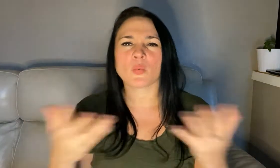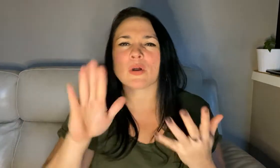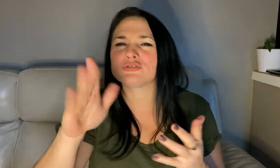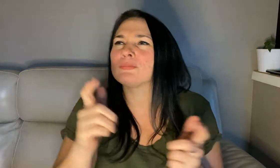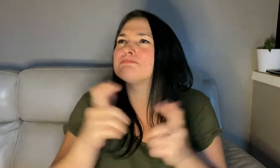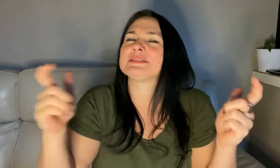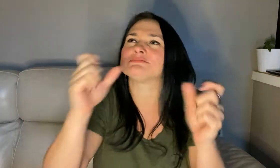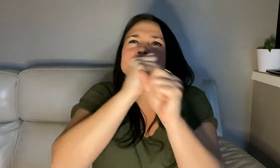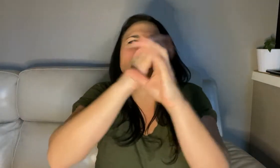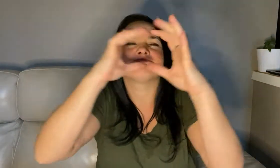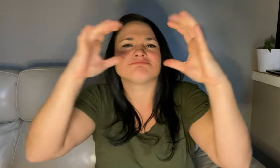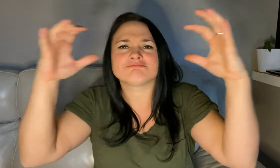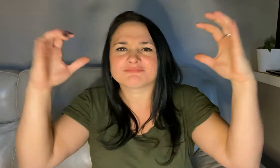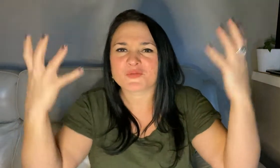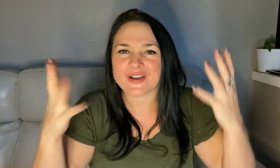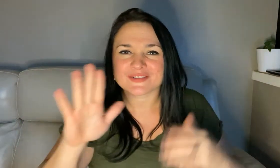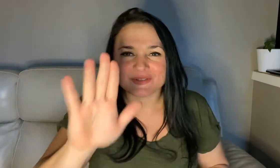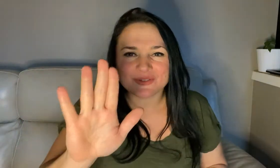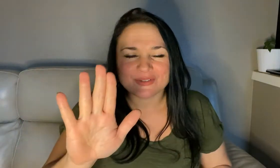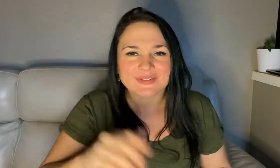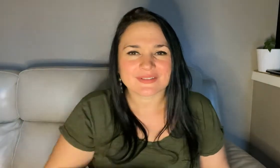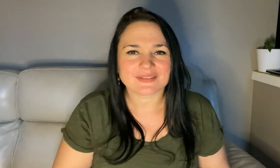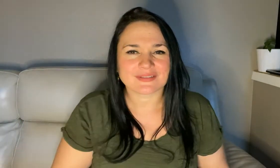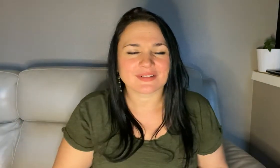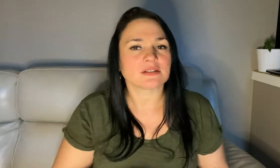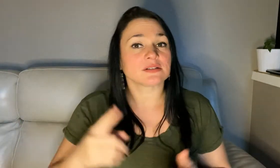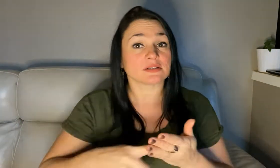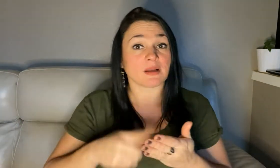an intention. What's your biggest dream?